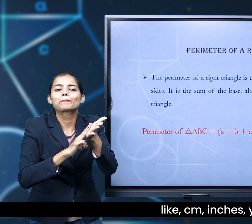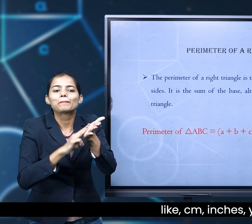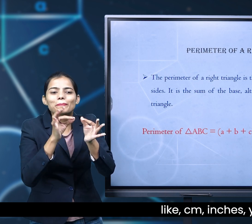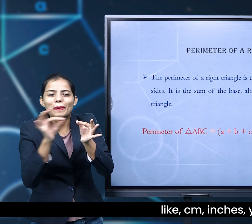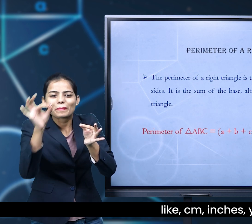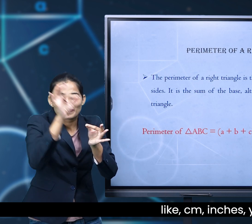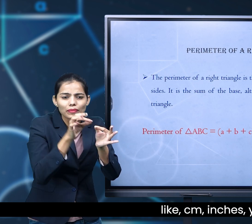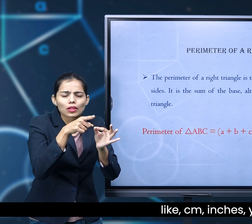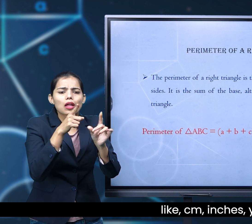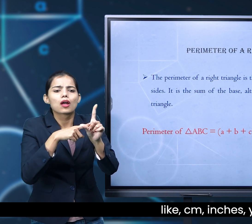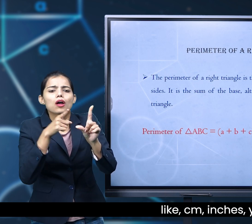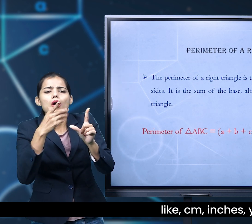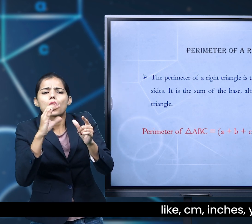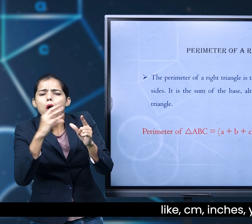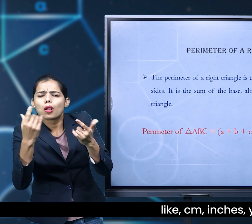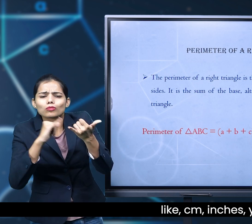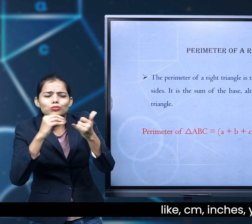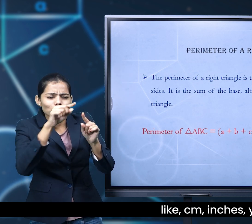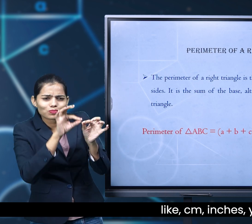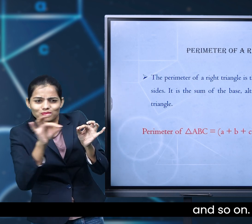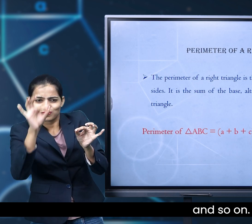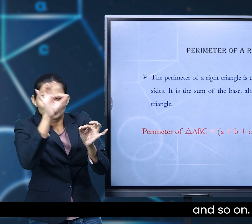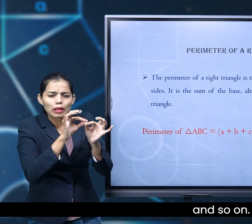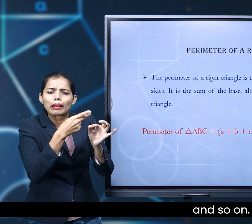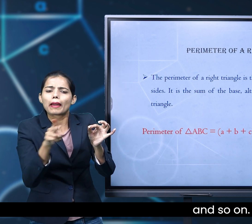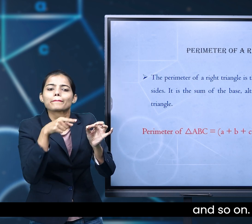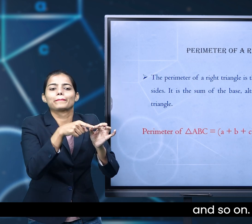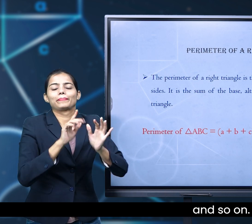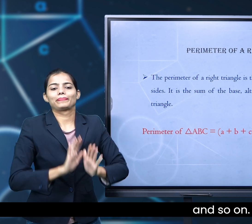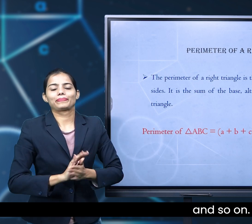centimeter, inches, yards, and so on.